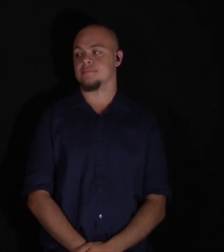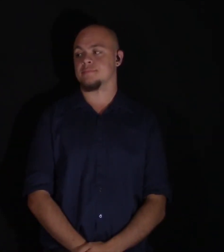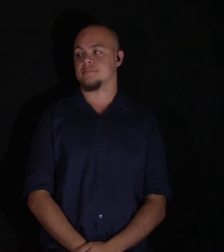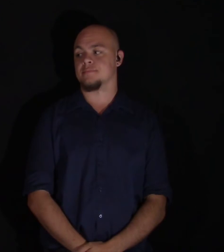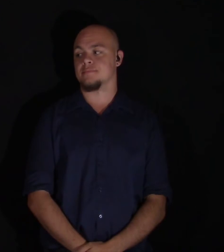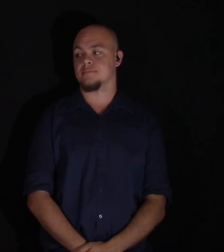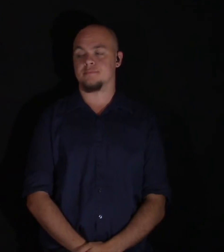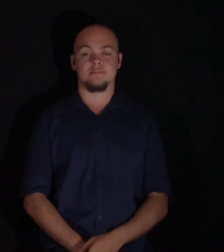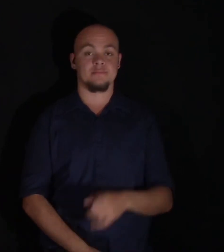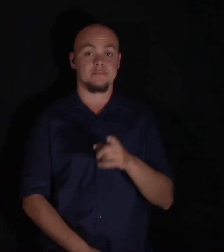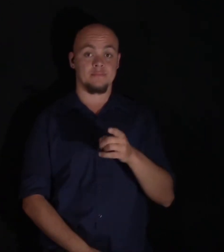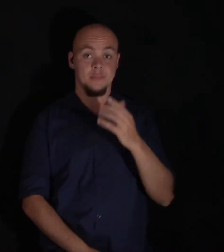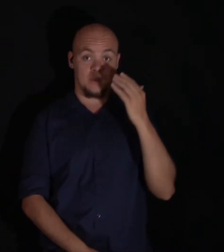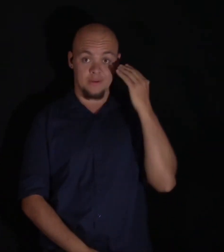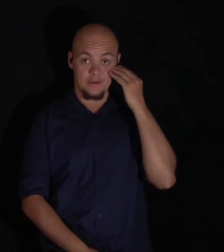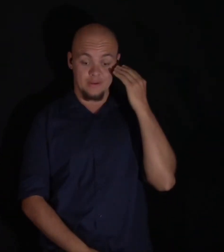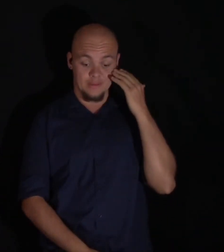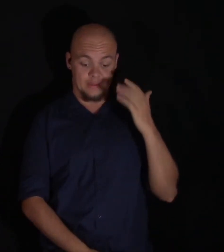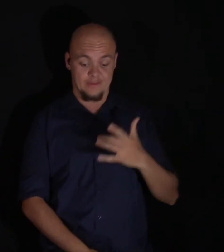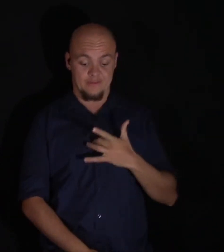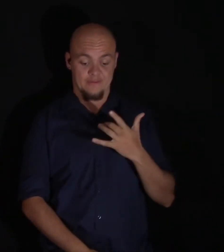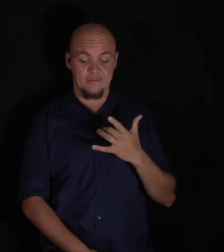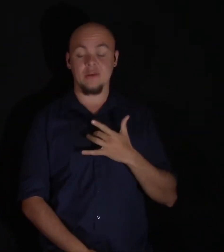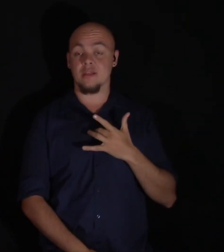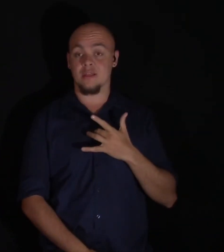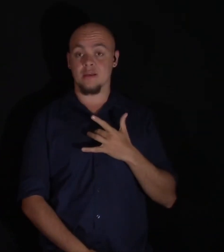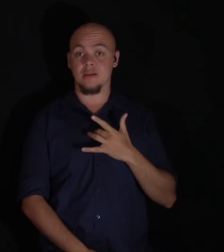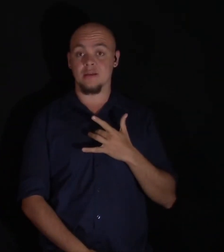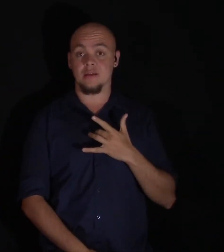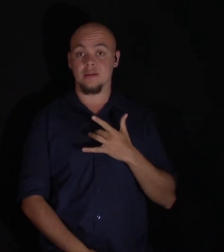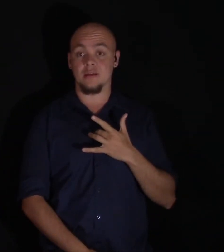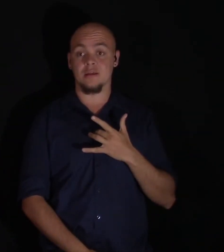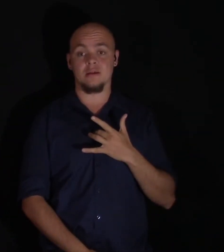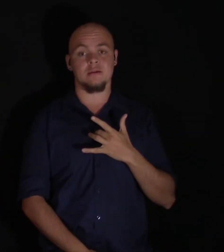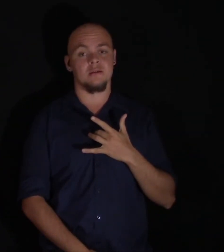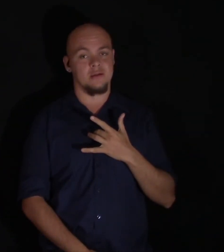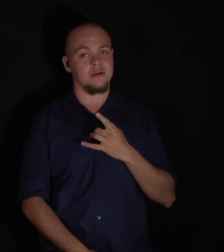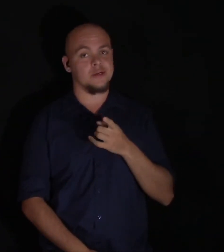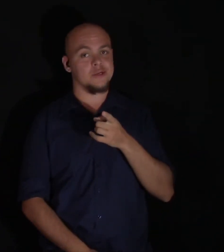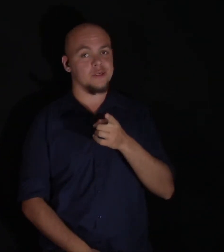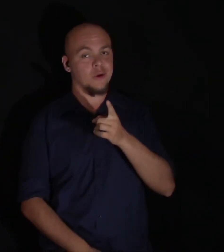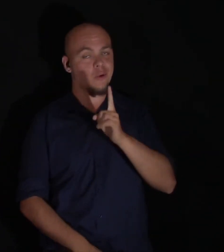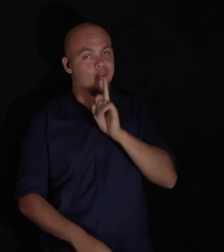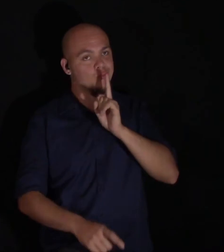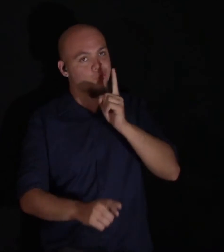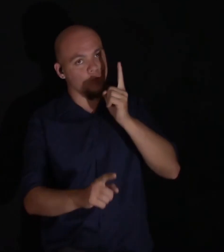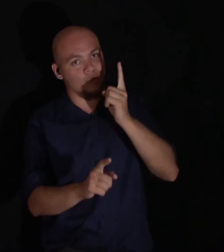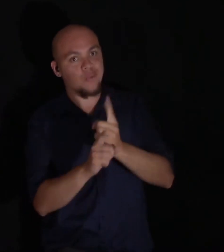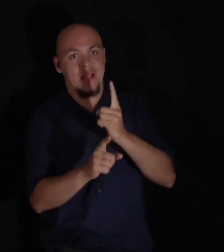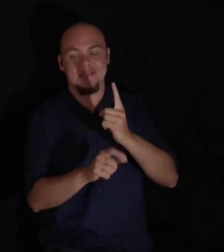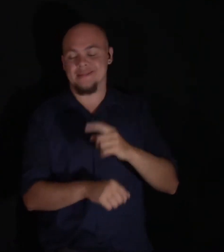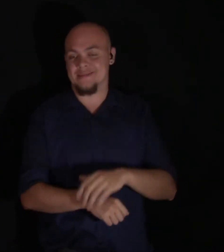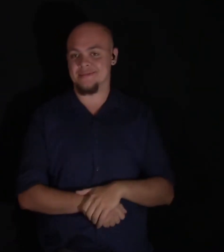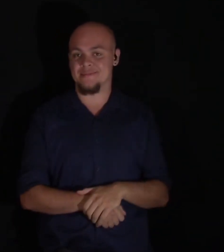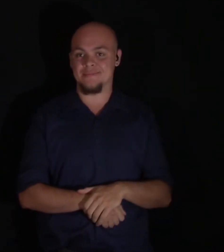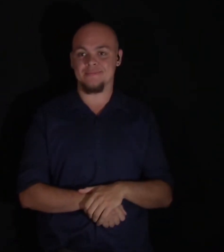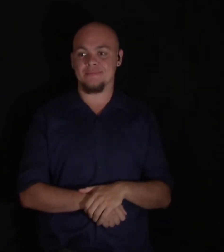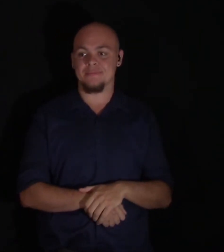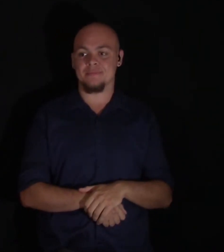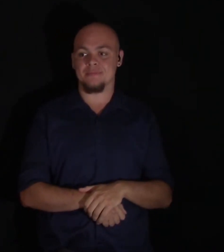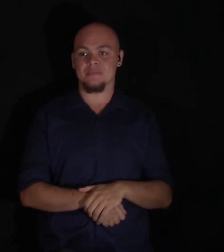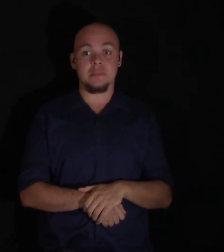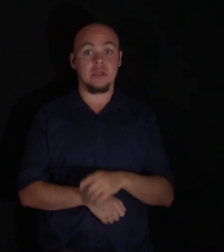You know that feeling when you know that you're absolutely right about something, you can't possibly